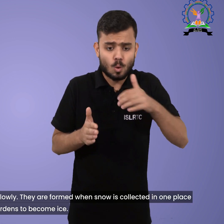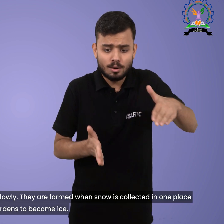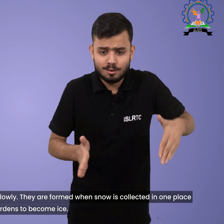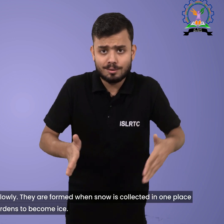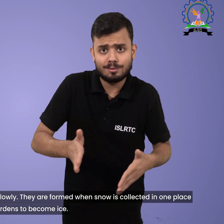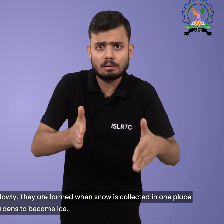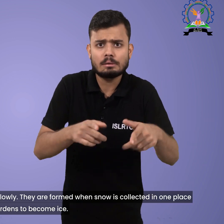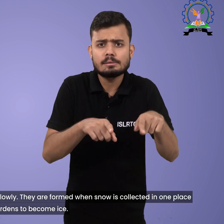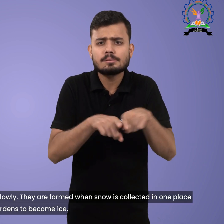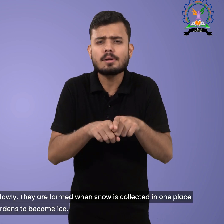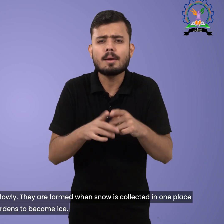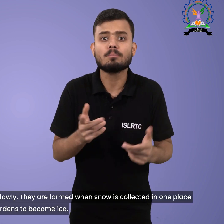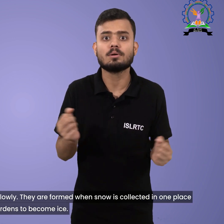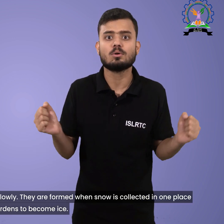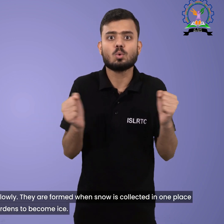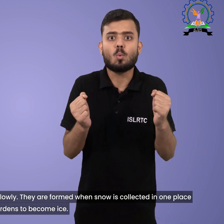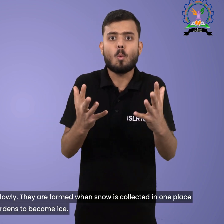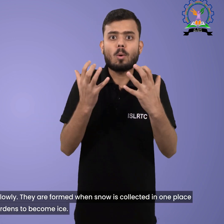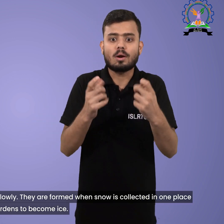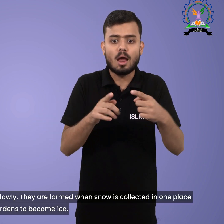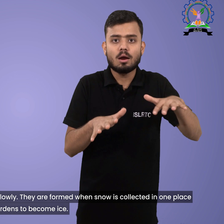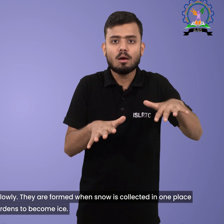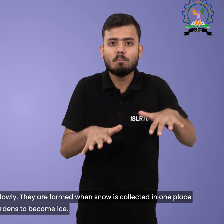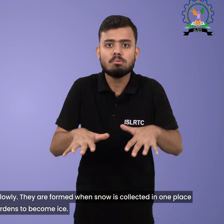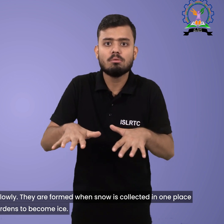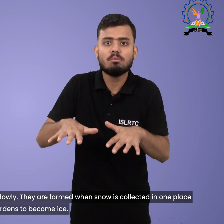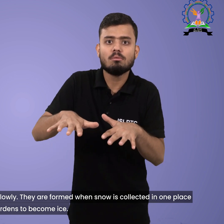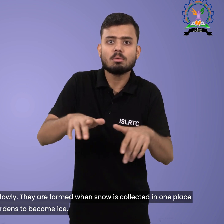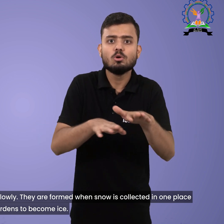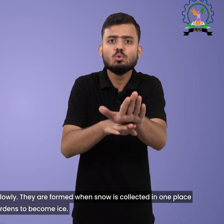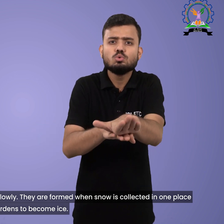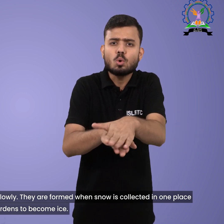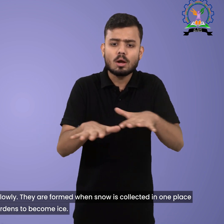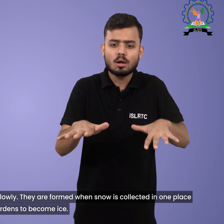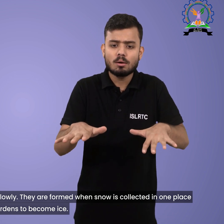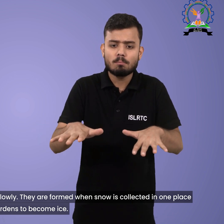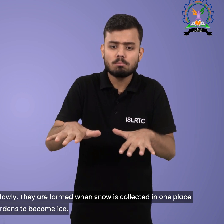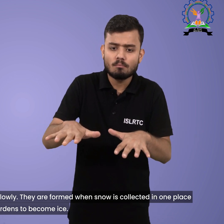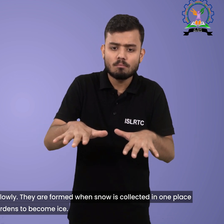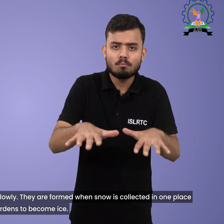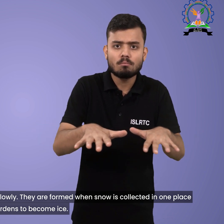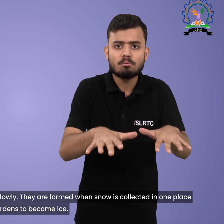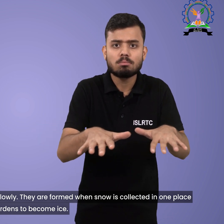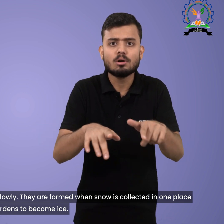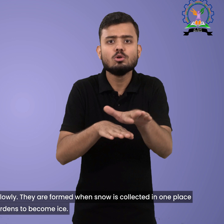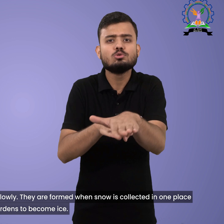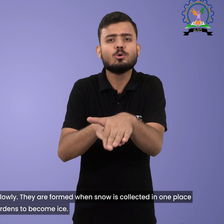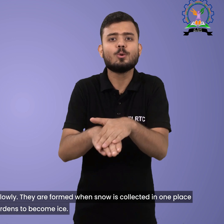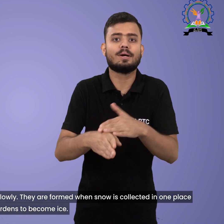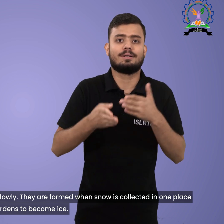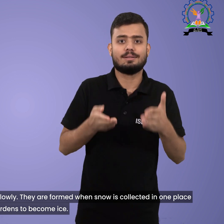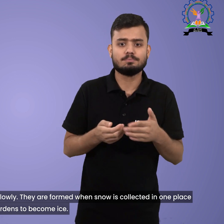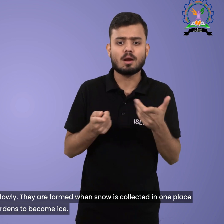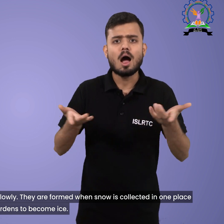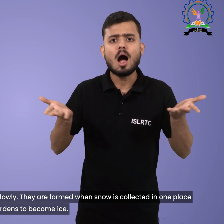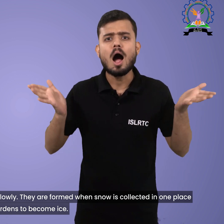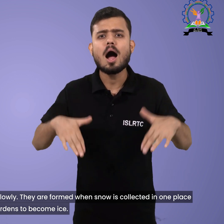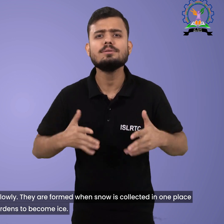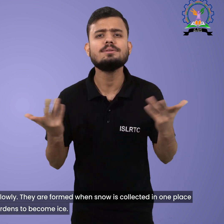Glaciers are like rivers of ice that move very slowly. They are formed when snow is collected in one place and hardens